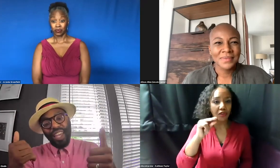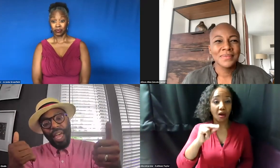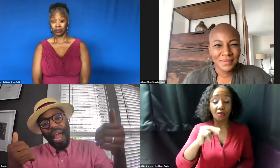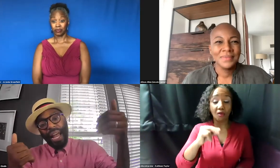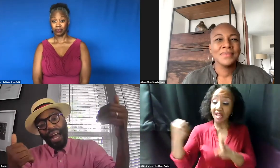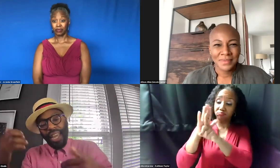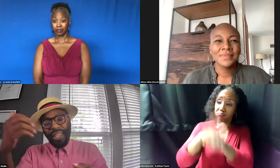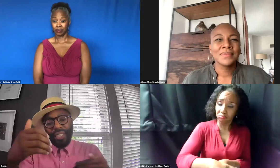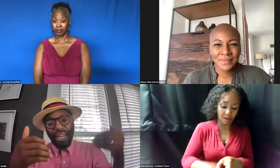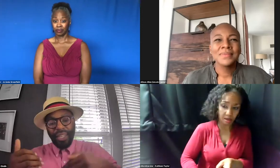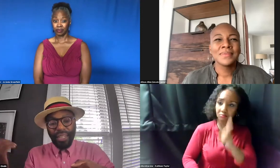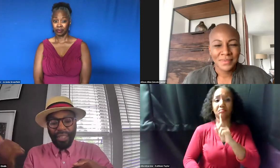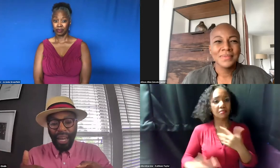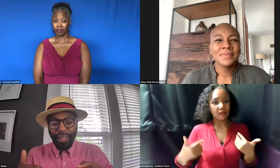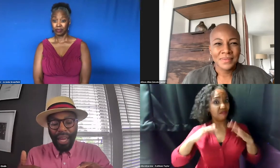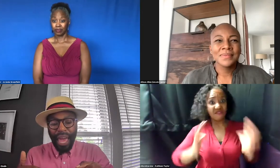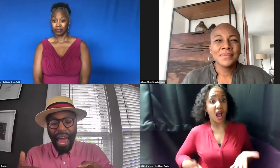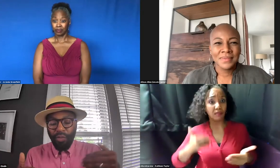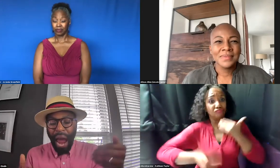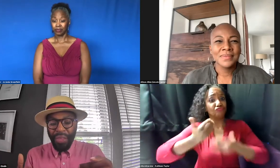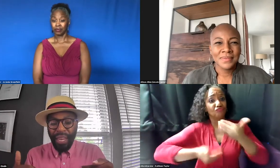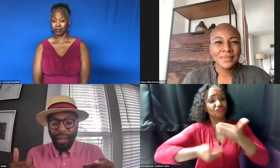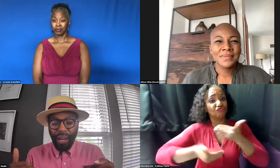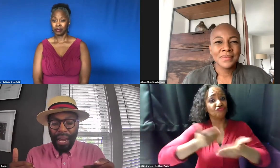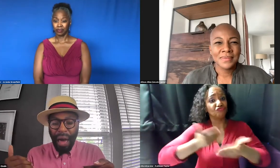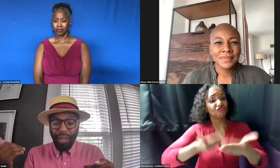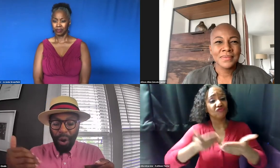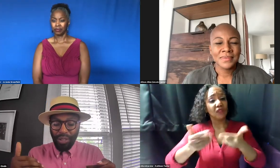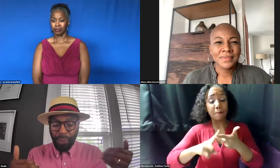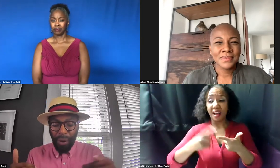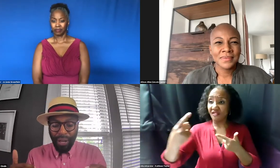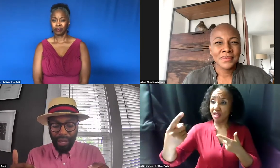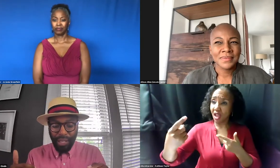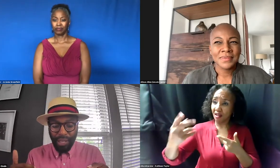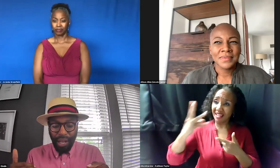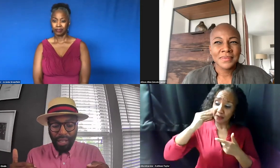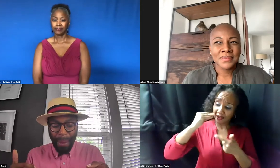stood. Mm-hmm. And I got dinged and dinged and dinged and dinged. And rather than allowing